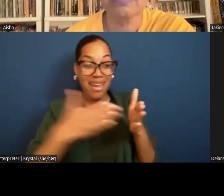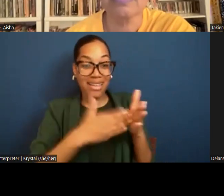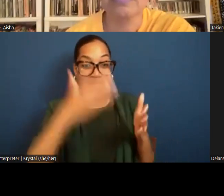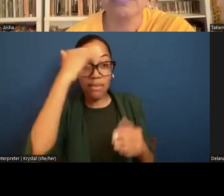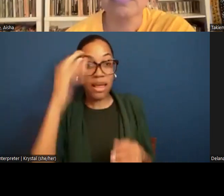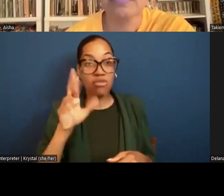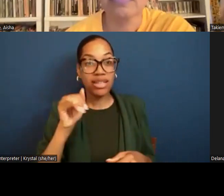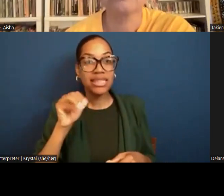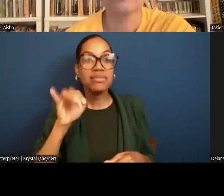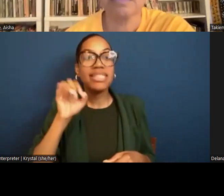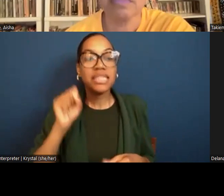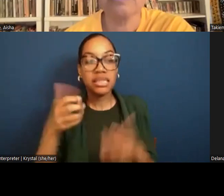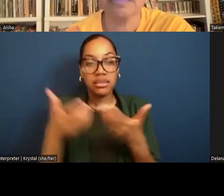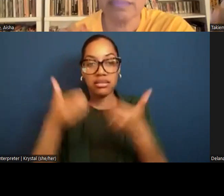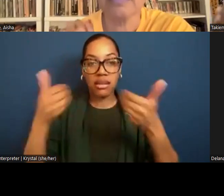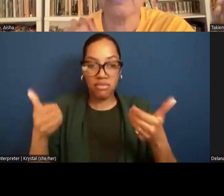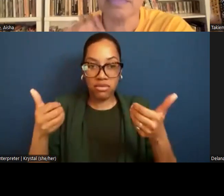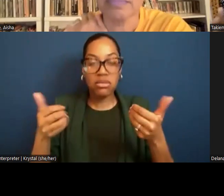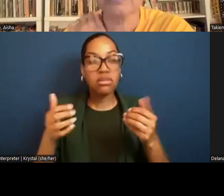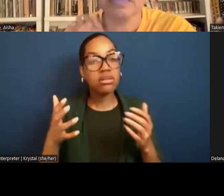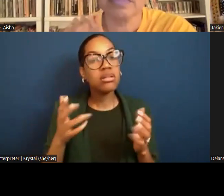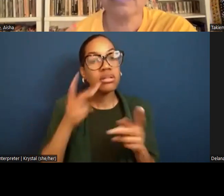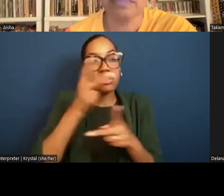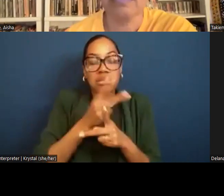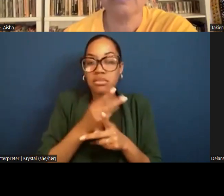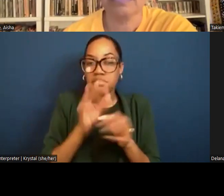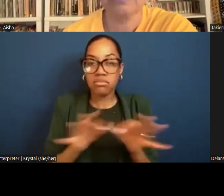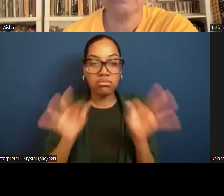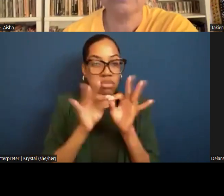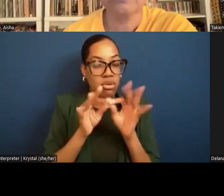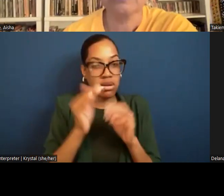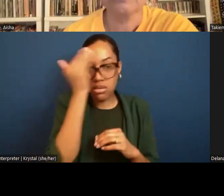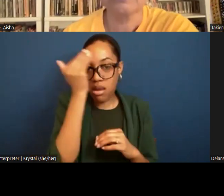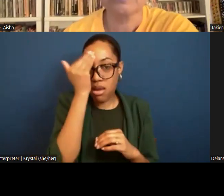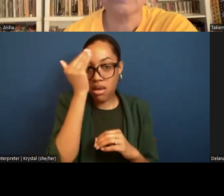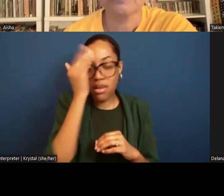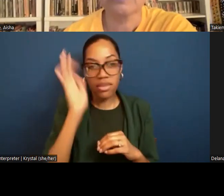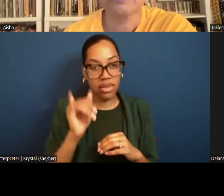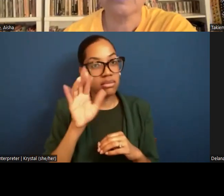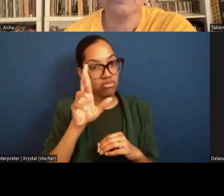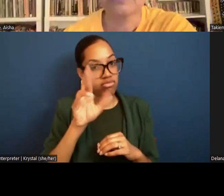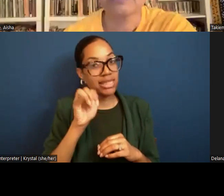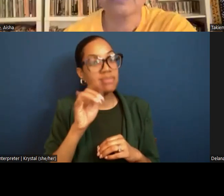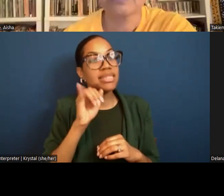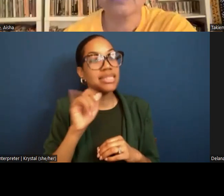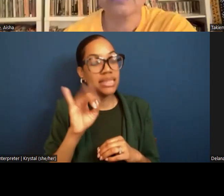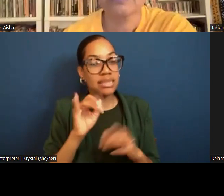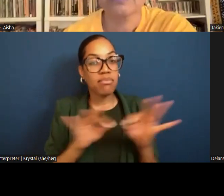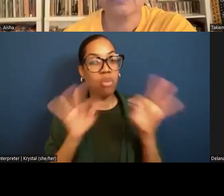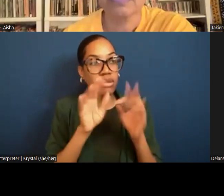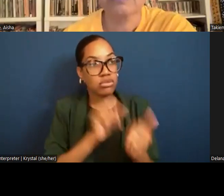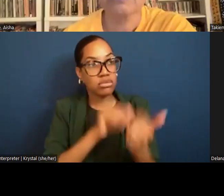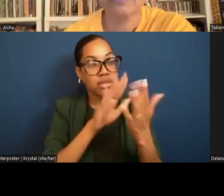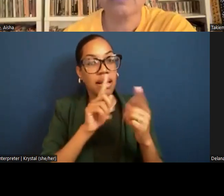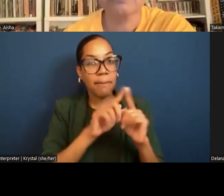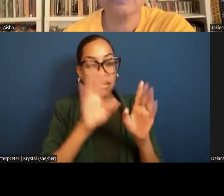make sure we're kind of keeping that in mind, that it is all incredibly important. And that for Black children, we've got to put a spotlight on them as